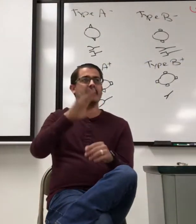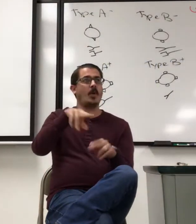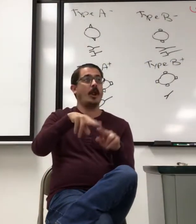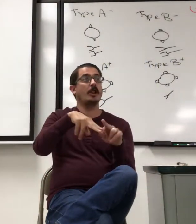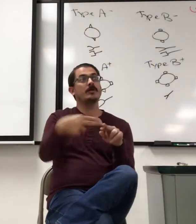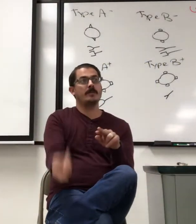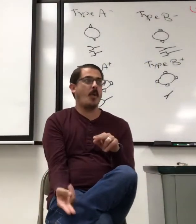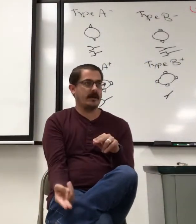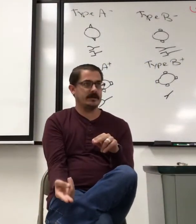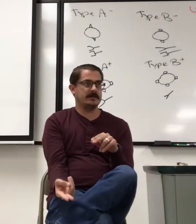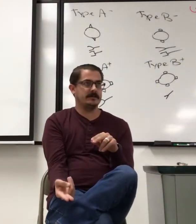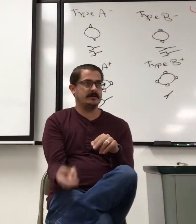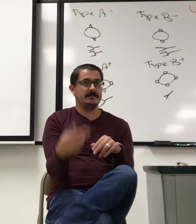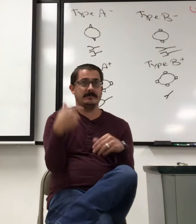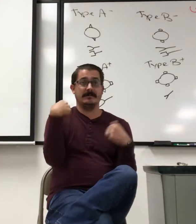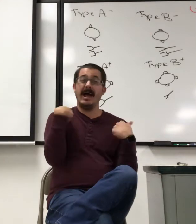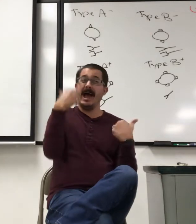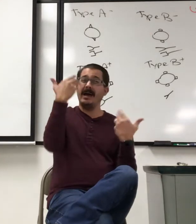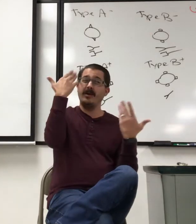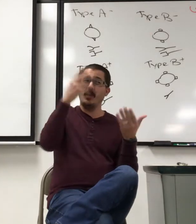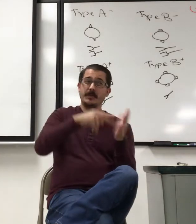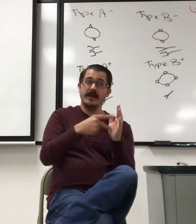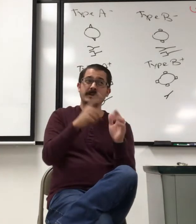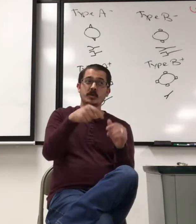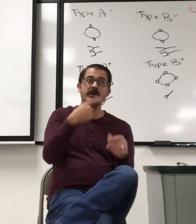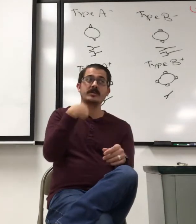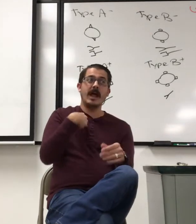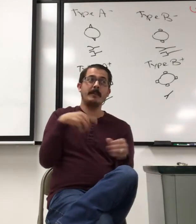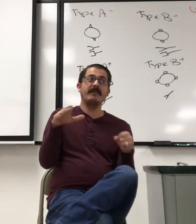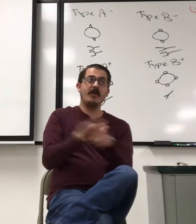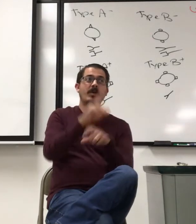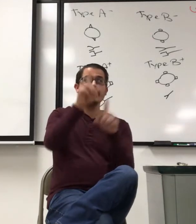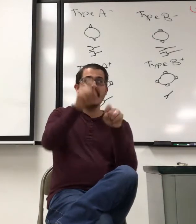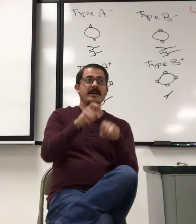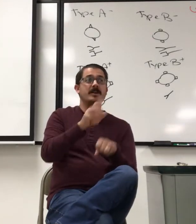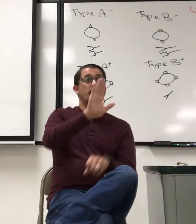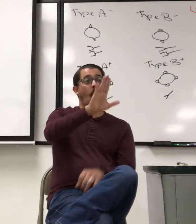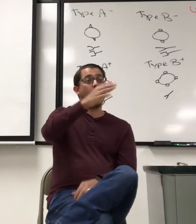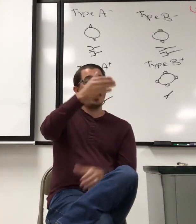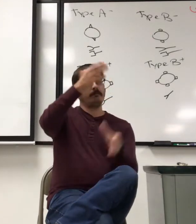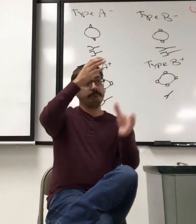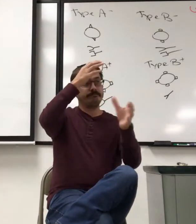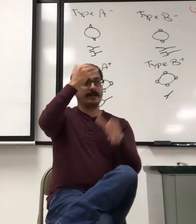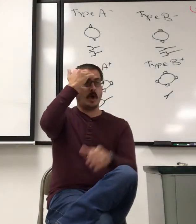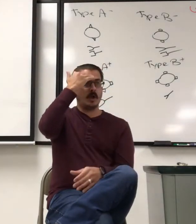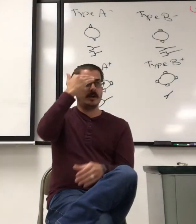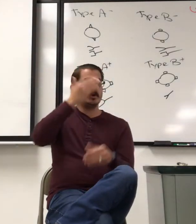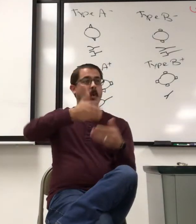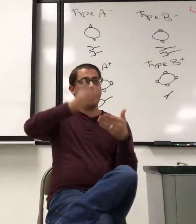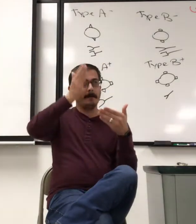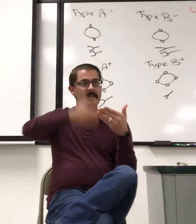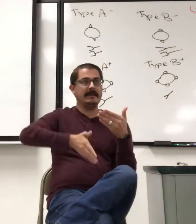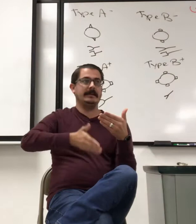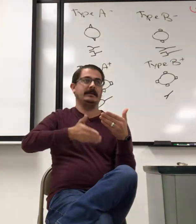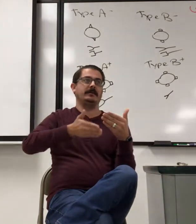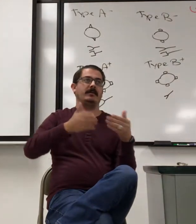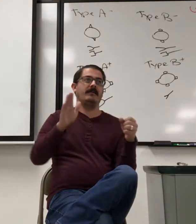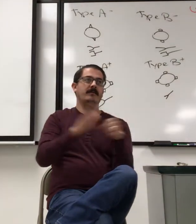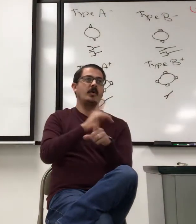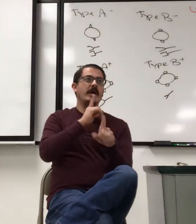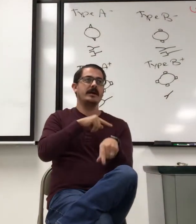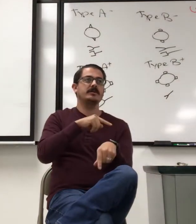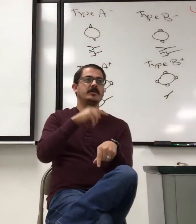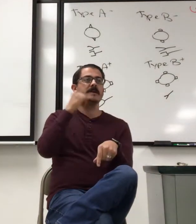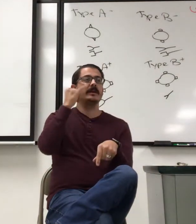points. I don't know what you meant. You have to tell me. It's a test of your knowledge. So be very complete in how you answer. And students who are